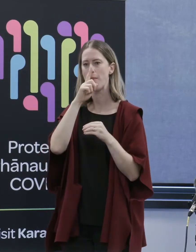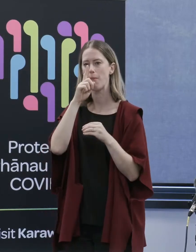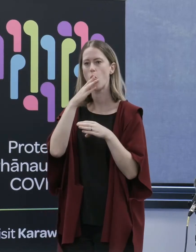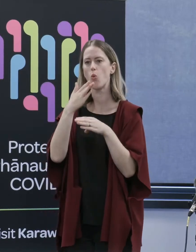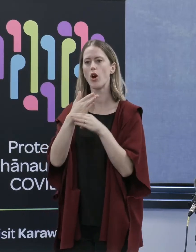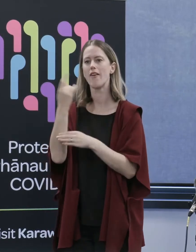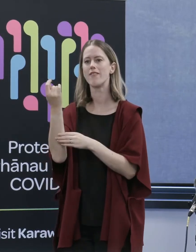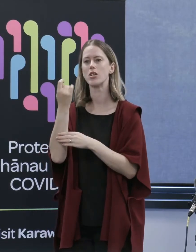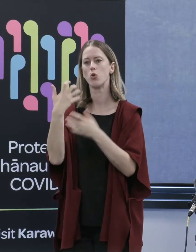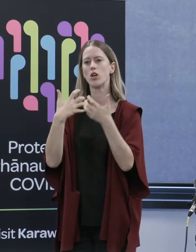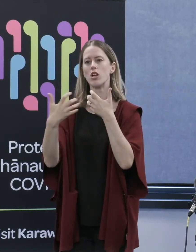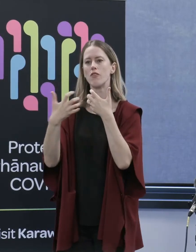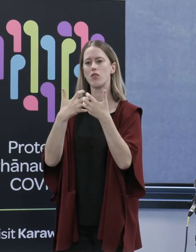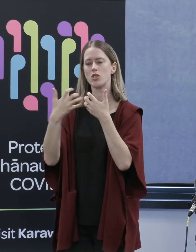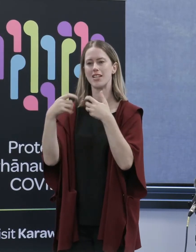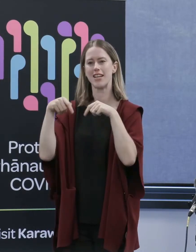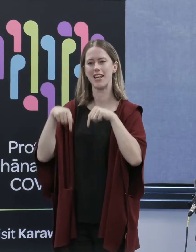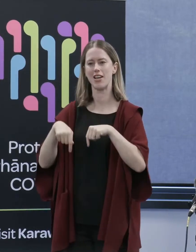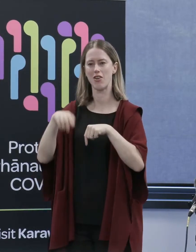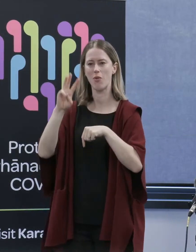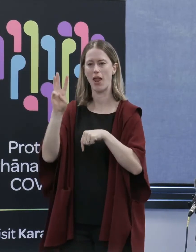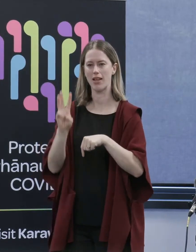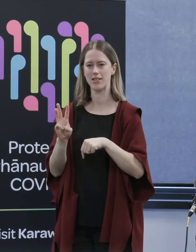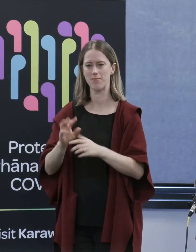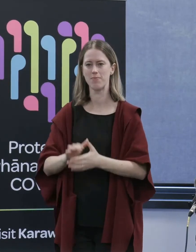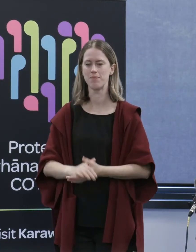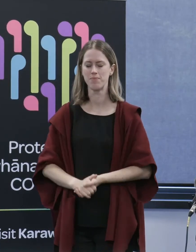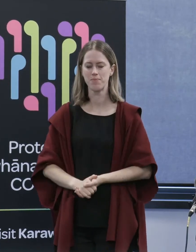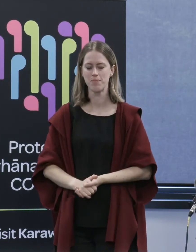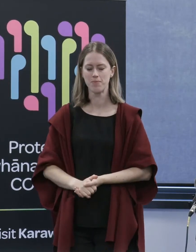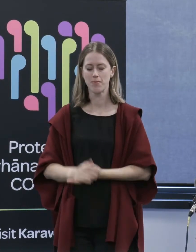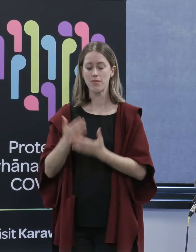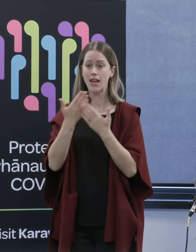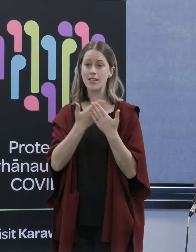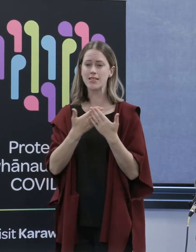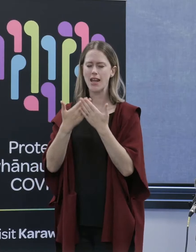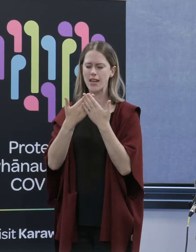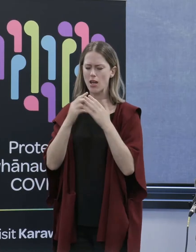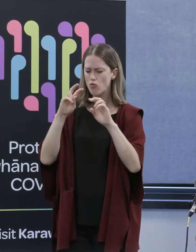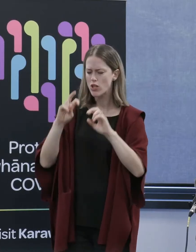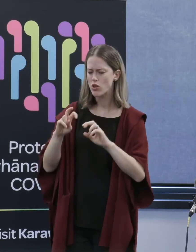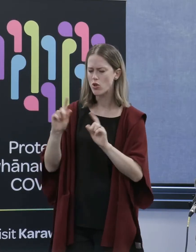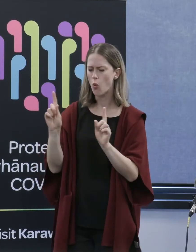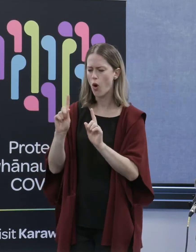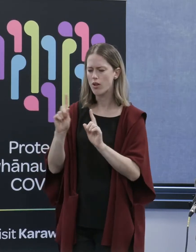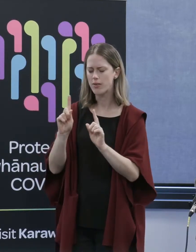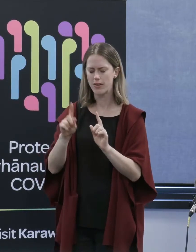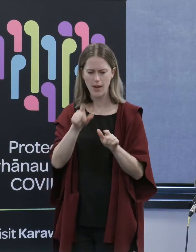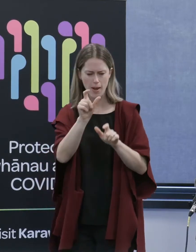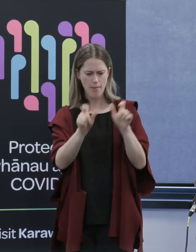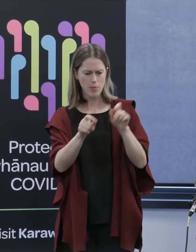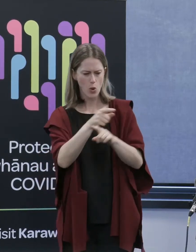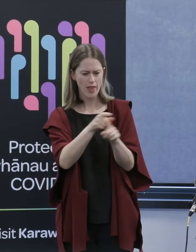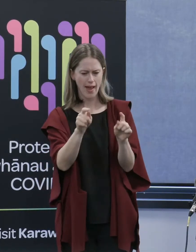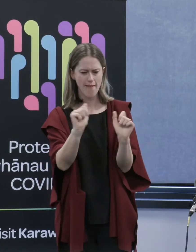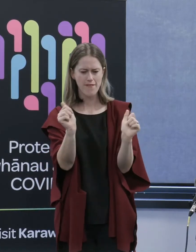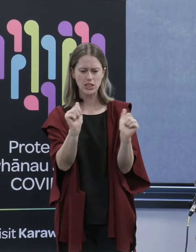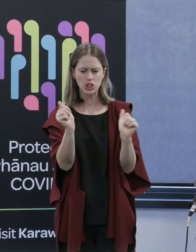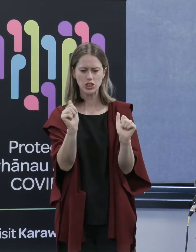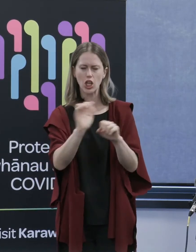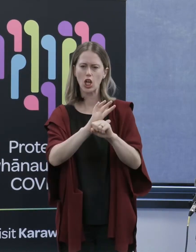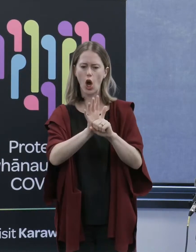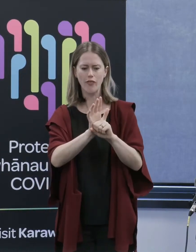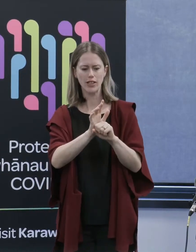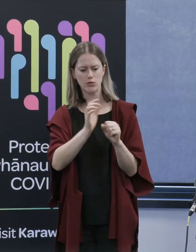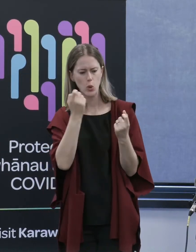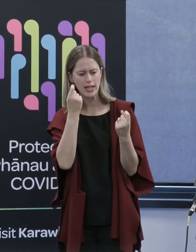at Victoria University here in Wellington. The aim of the study is to understand the experiences of people in Aotearoa, New Zealand,